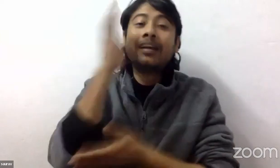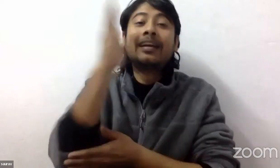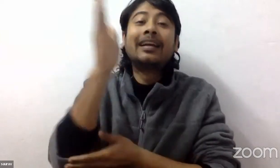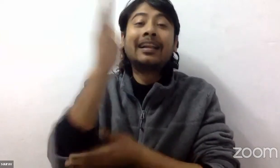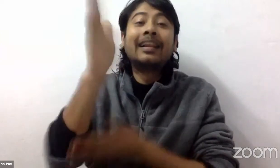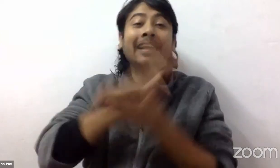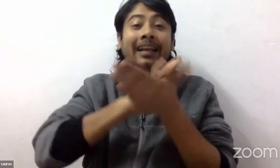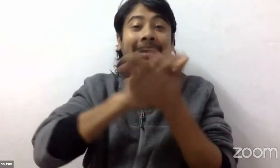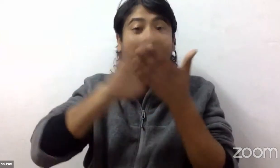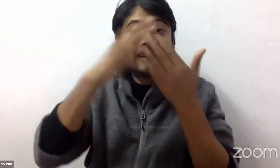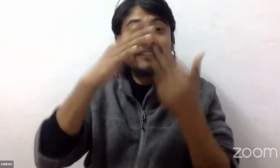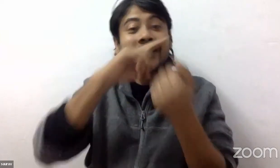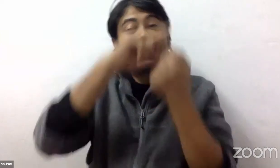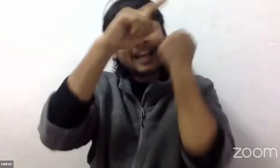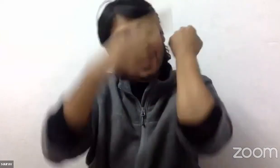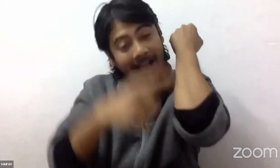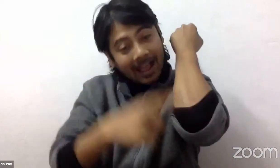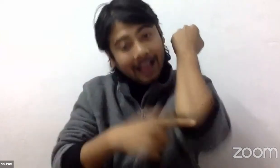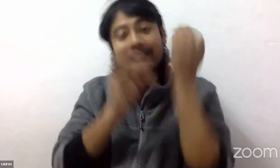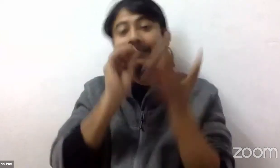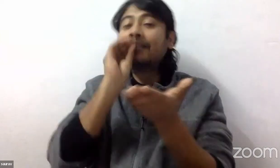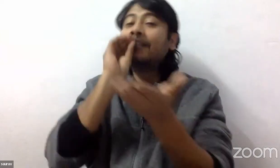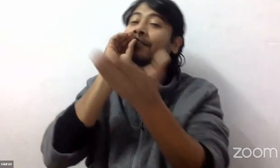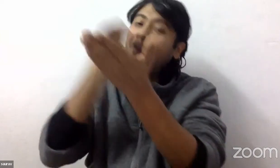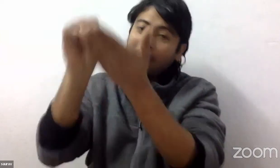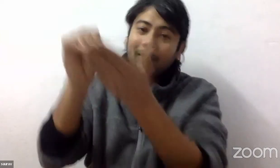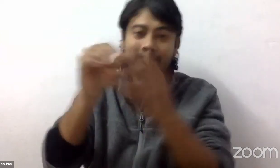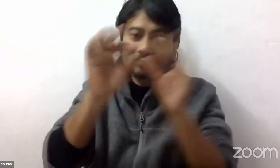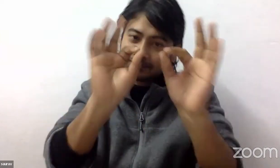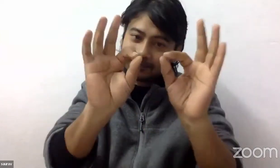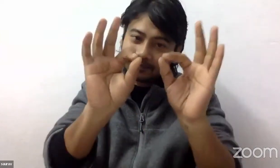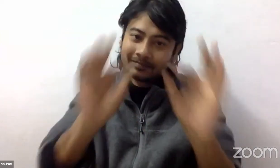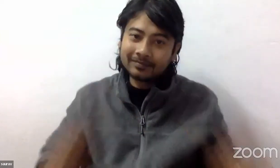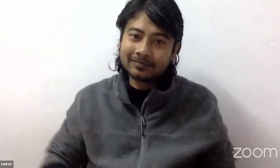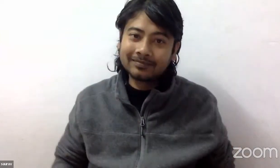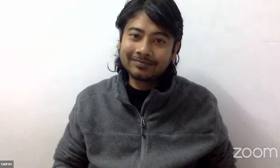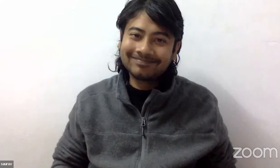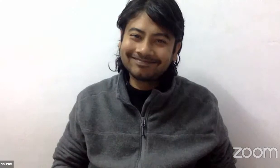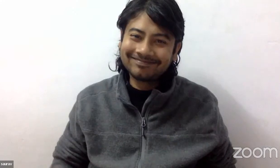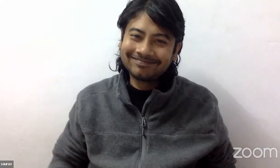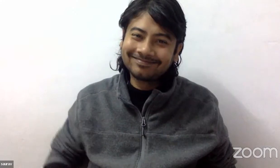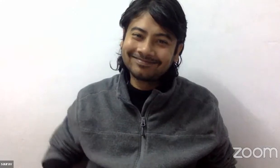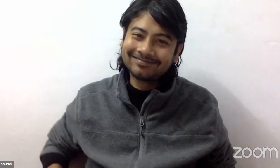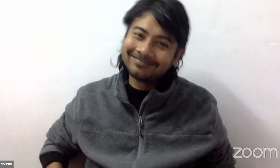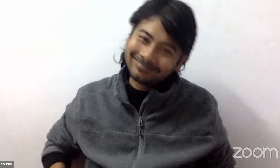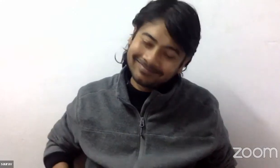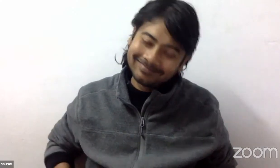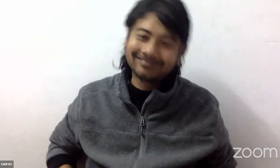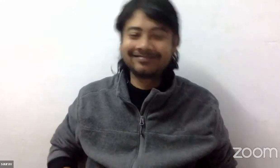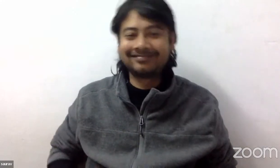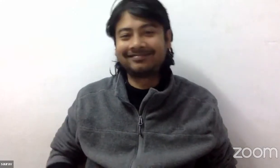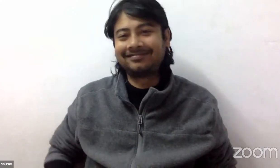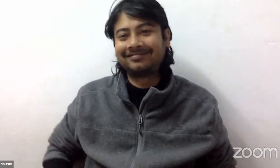Yes, sorry, Prabhu. What was the problem? Mataji, he wants to give donations, so I said he can talk on this